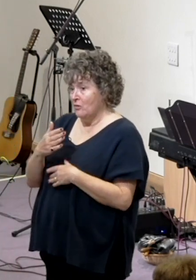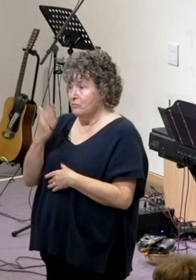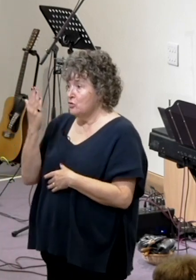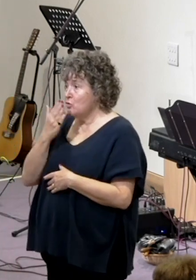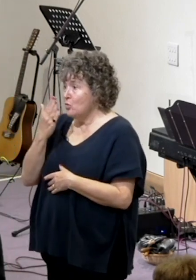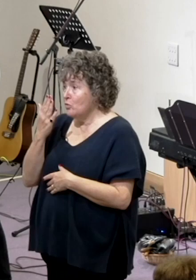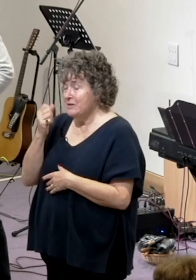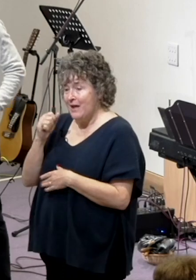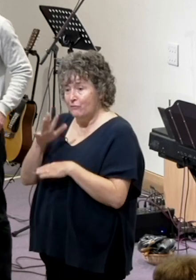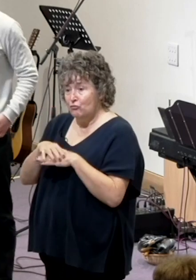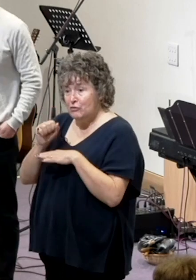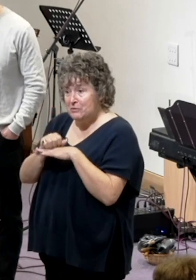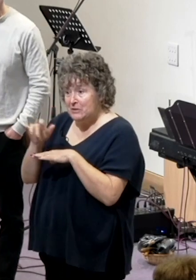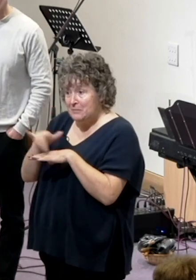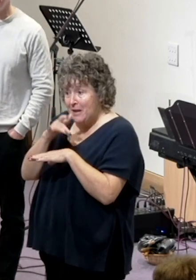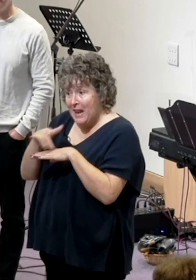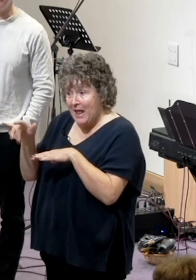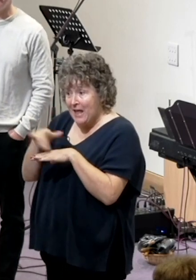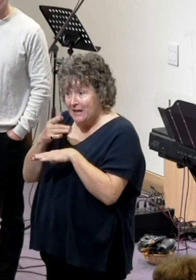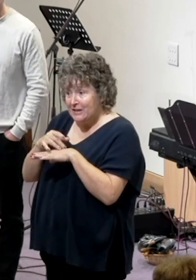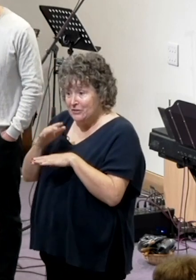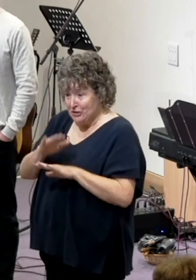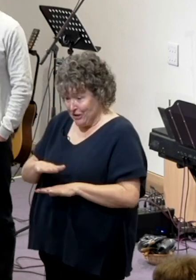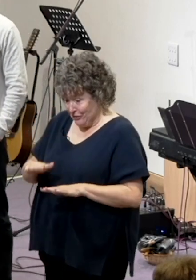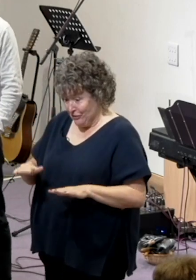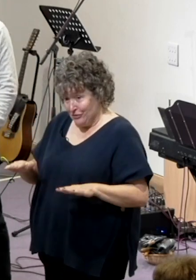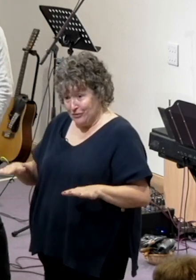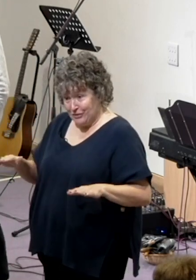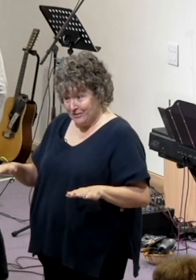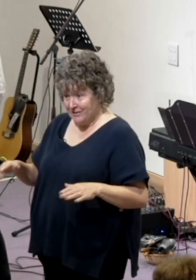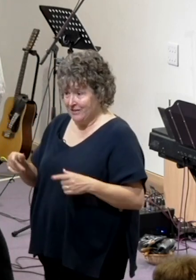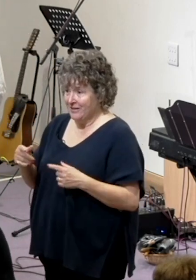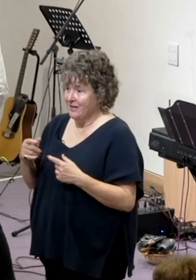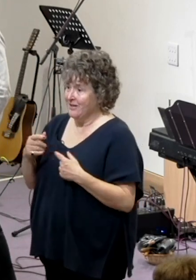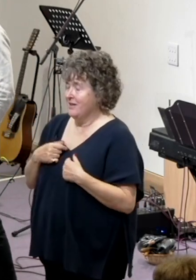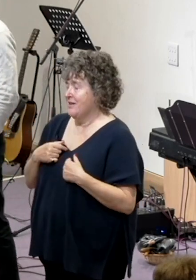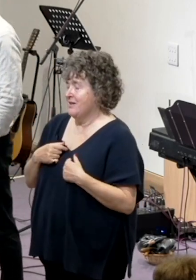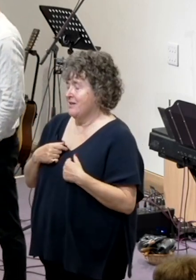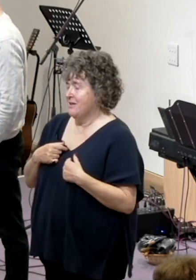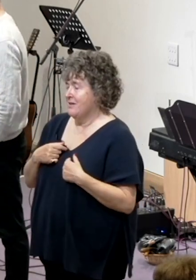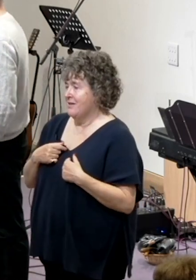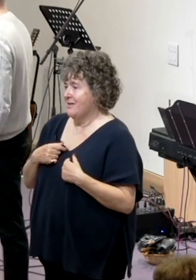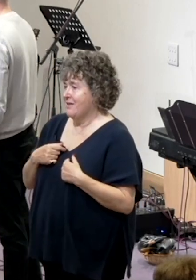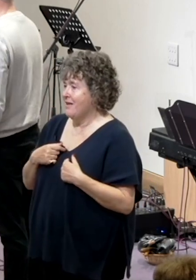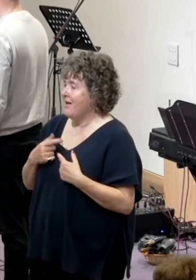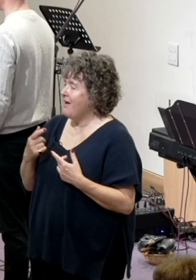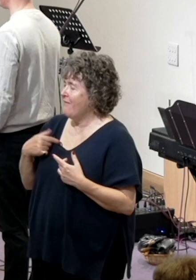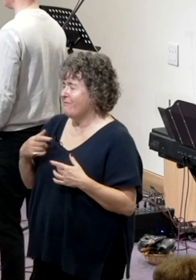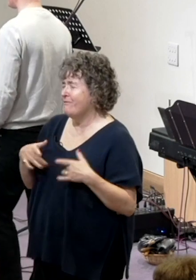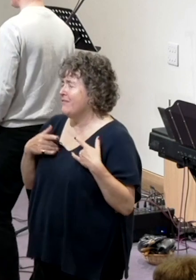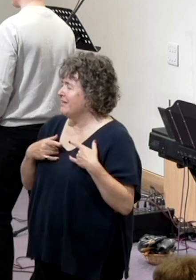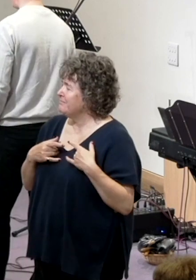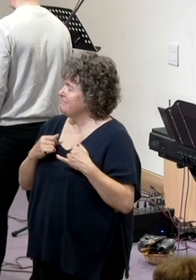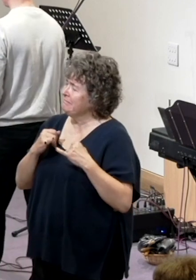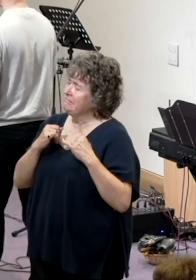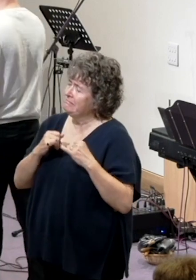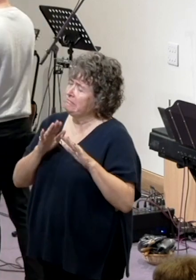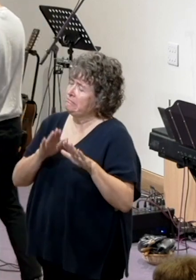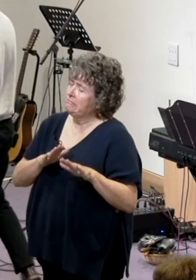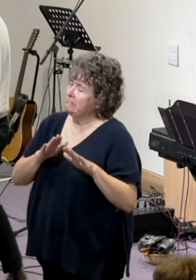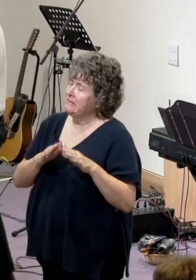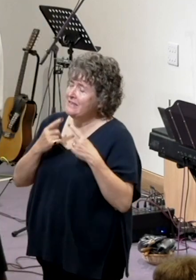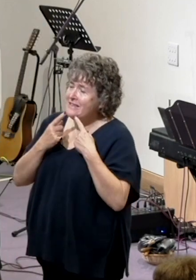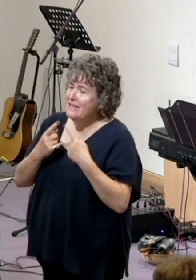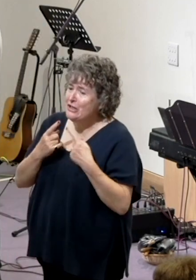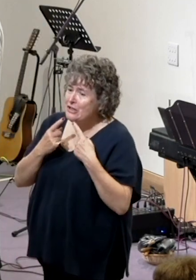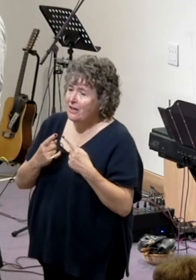you have already been to a school nativity, no doubt, already. And I've never envied the teachers who have to try